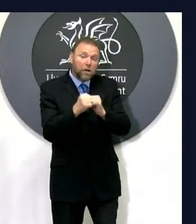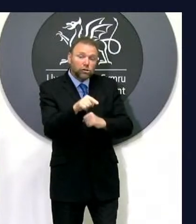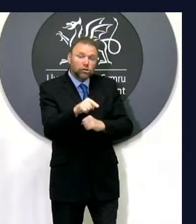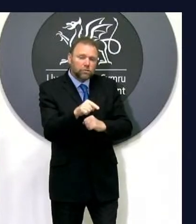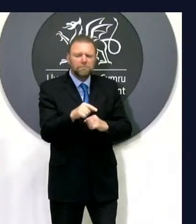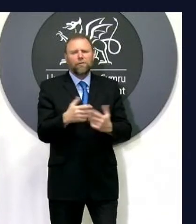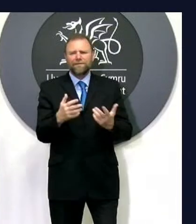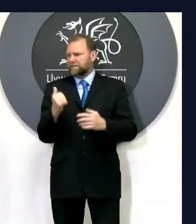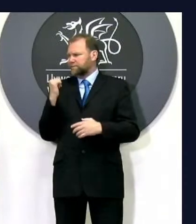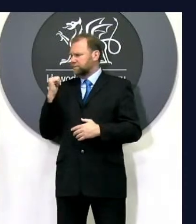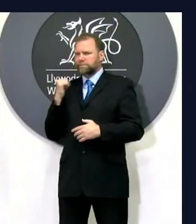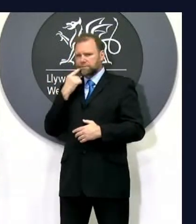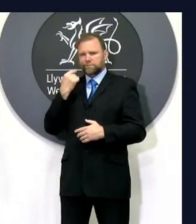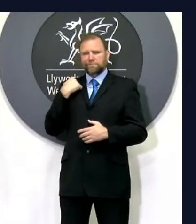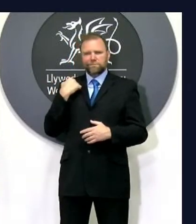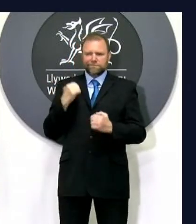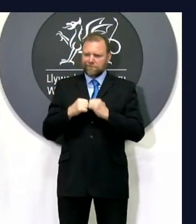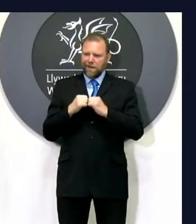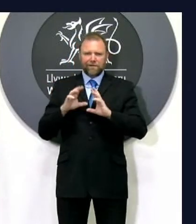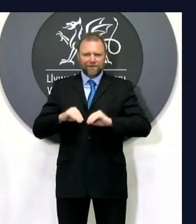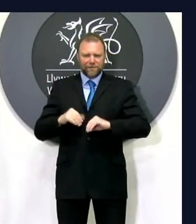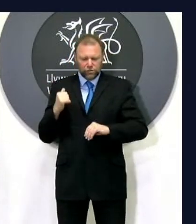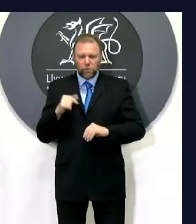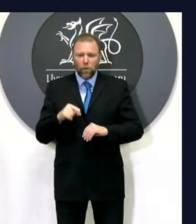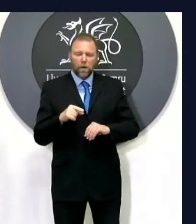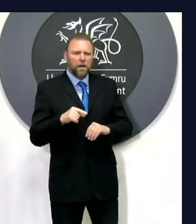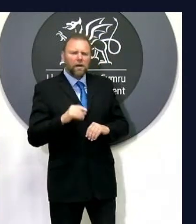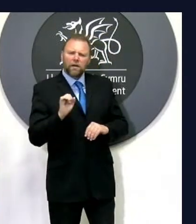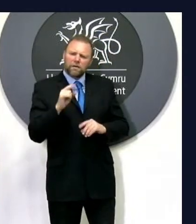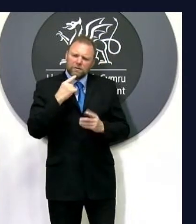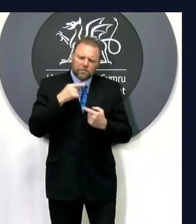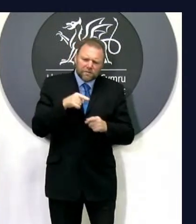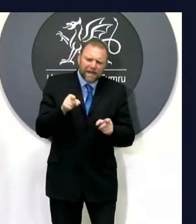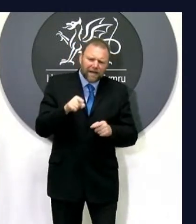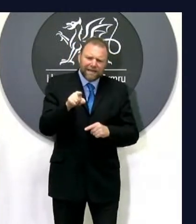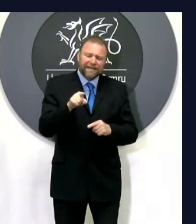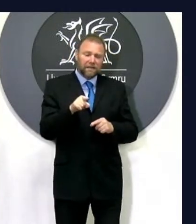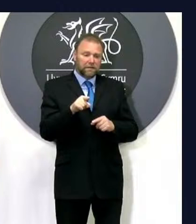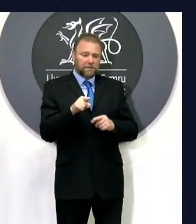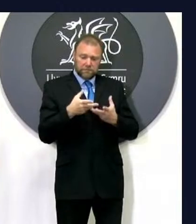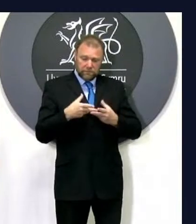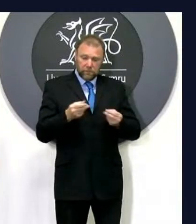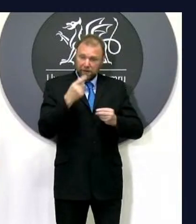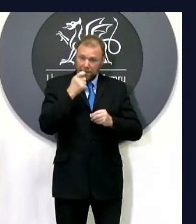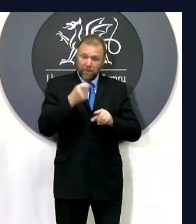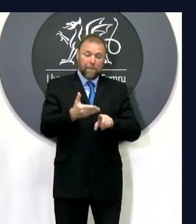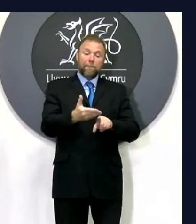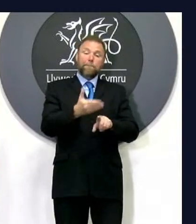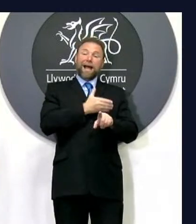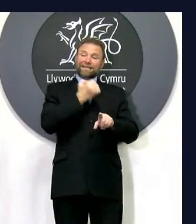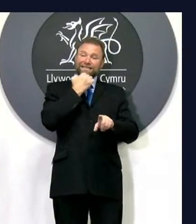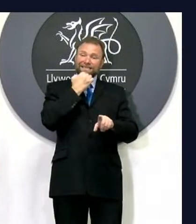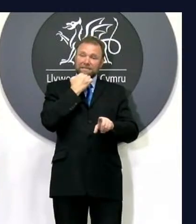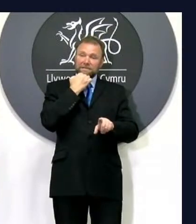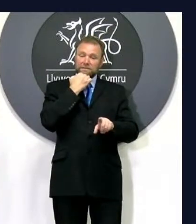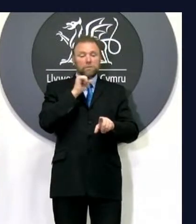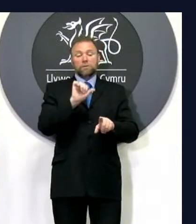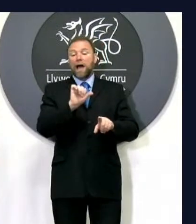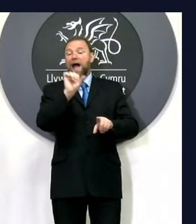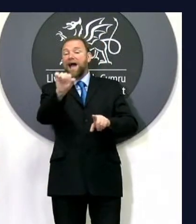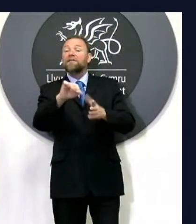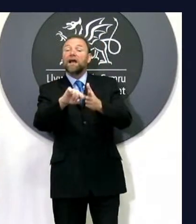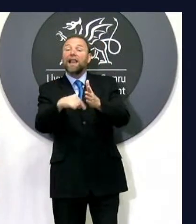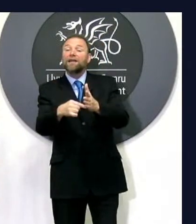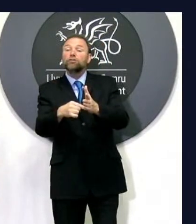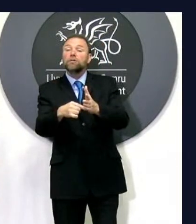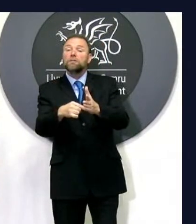obviously ended, and reading between the lines of your earlier answer, the solution is that support can be backdated by whoever is in power after the election. Hospitality